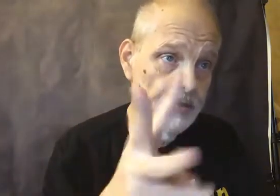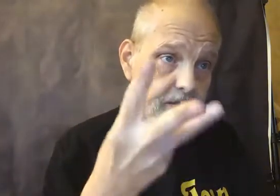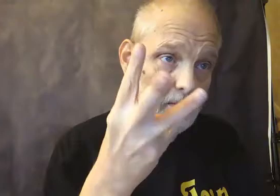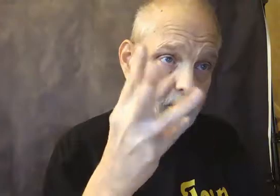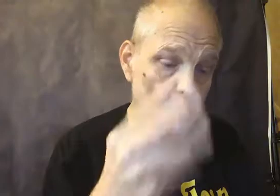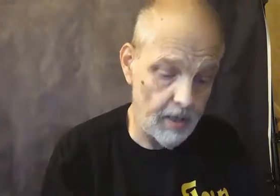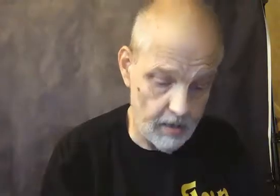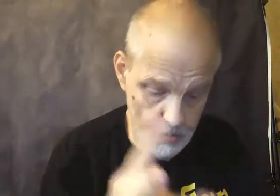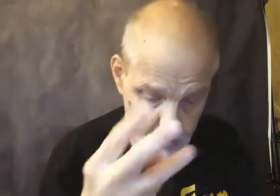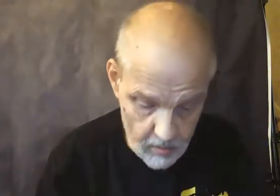just a WY.